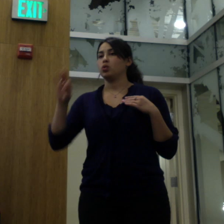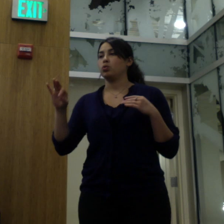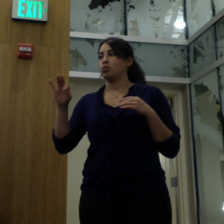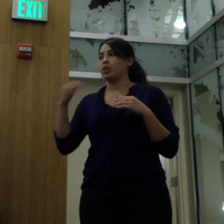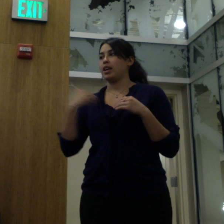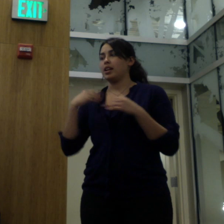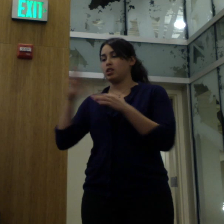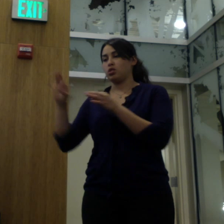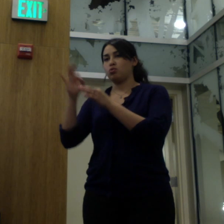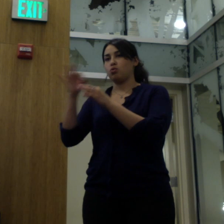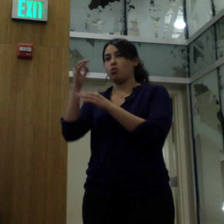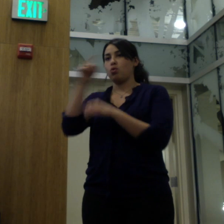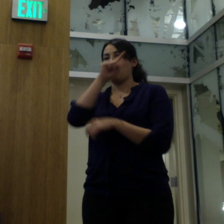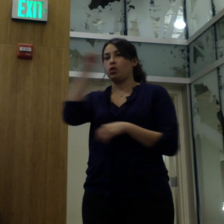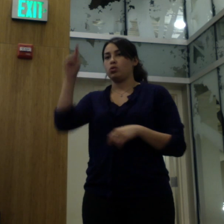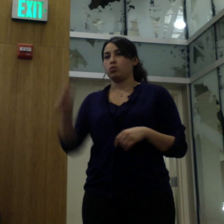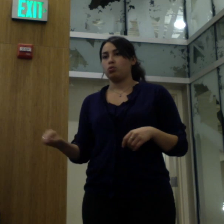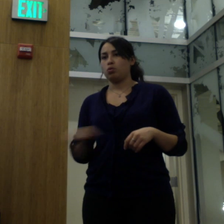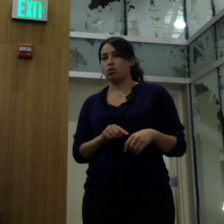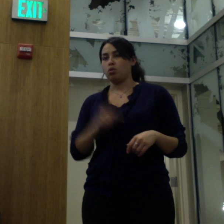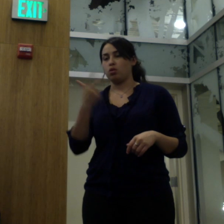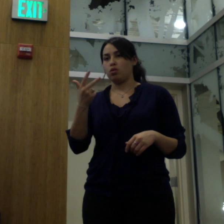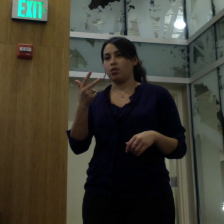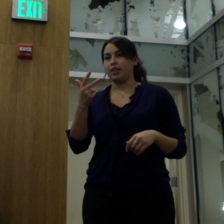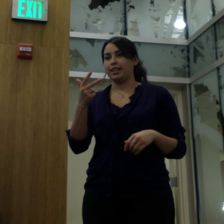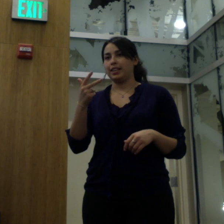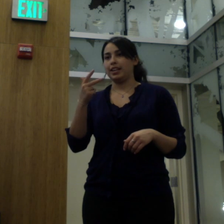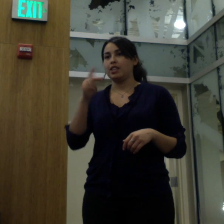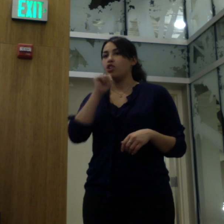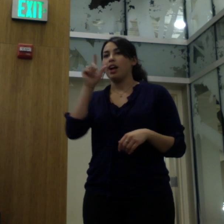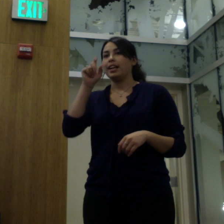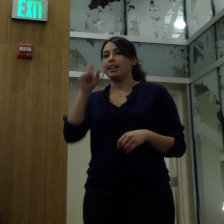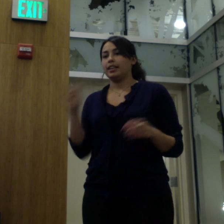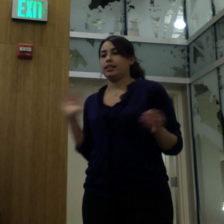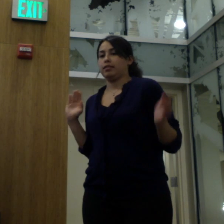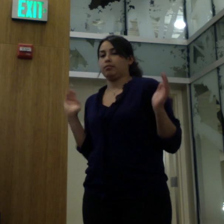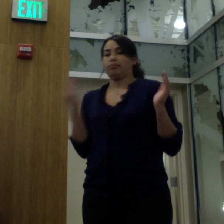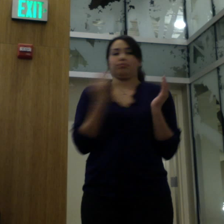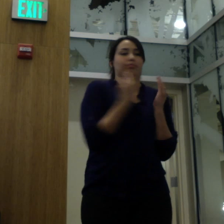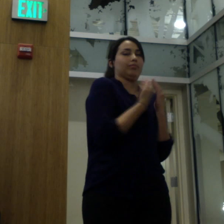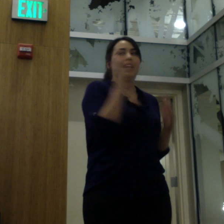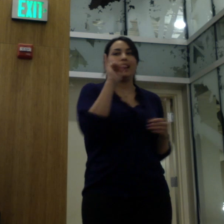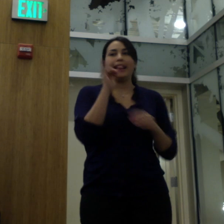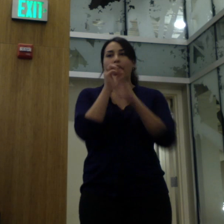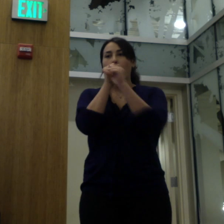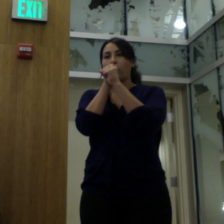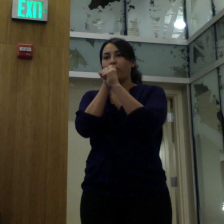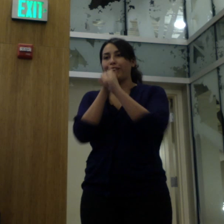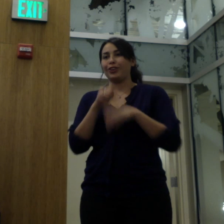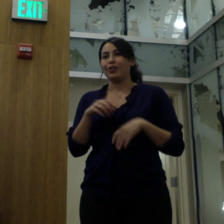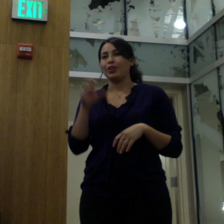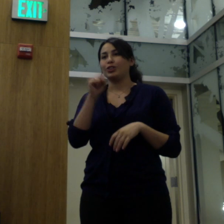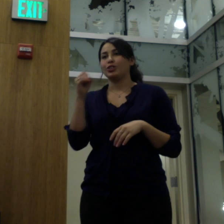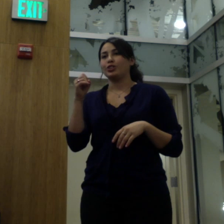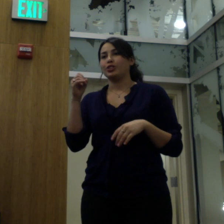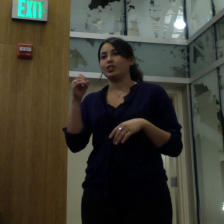I don't have to worry about wrapping myself like a burrito. And then on a windy day, that can get really tiresome to keep that burrito